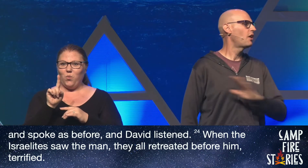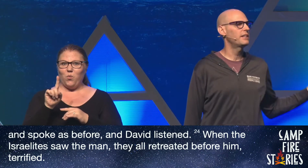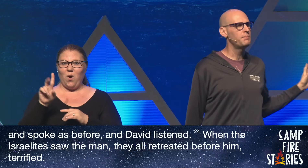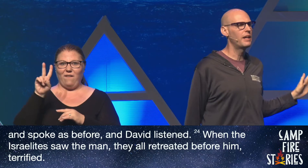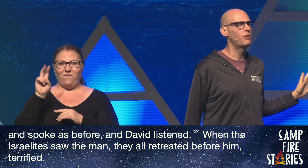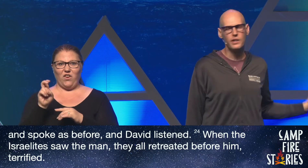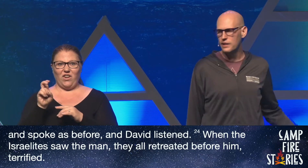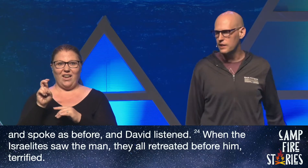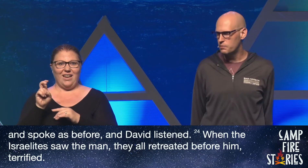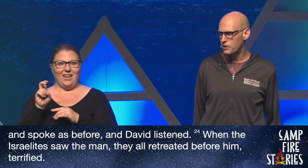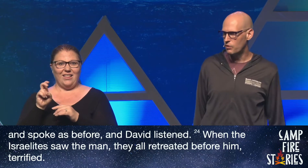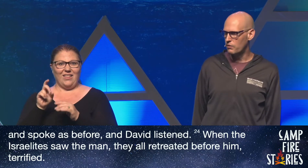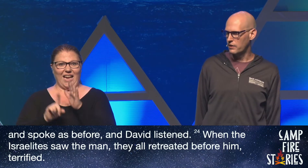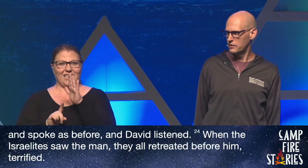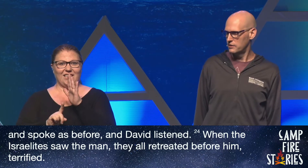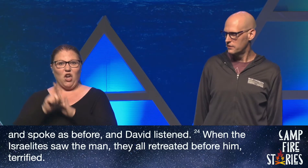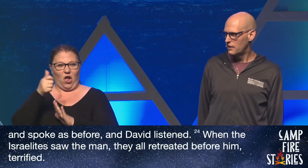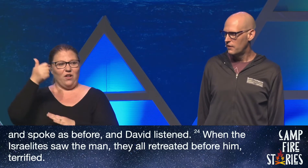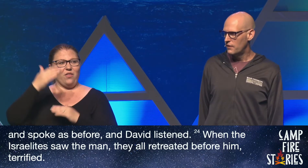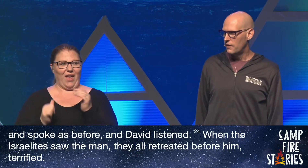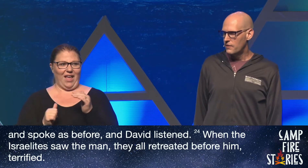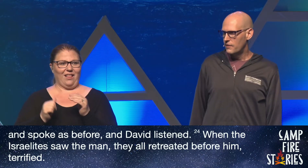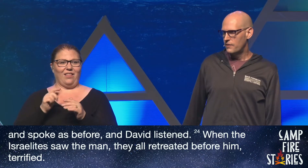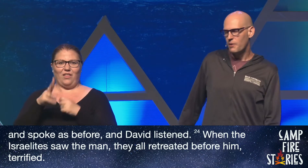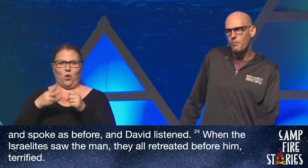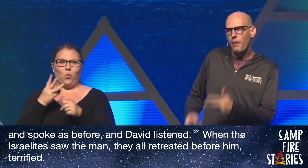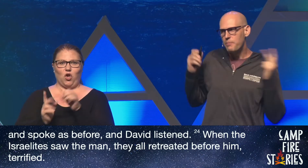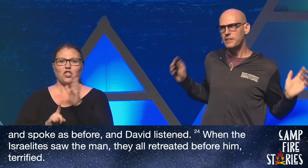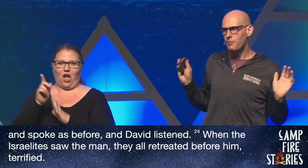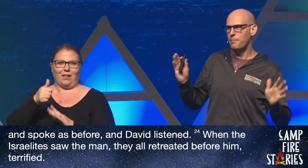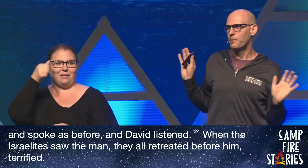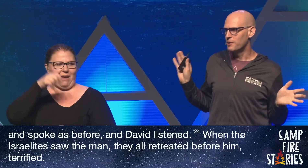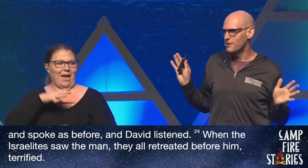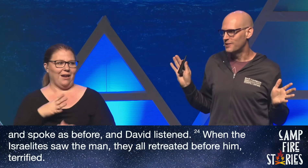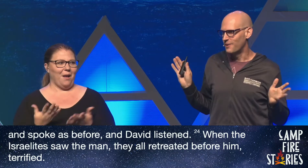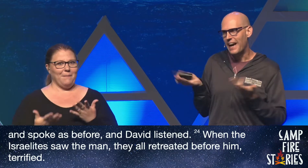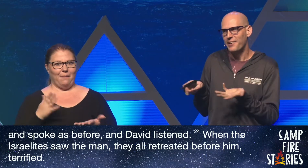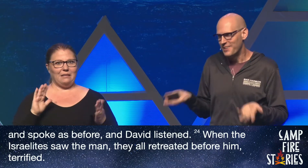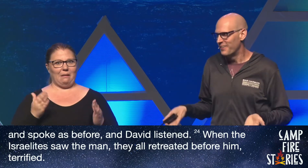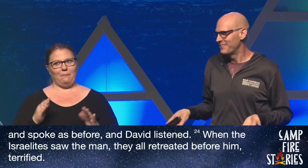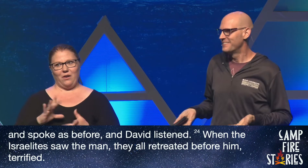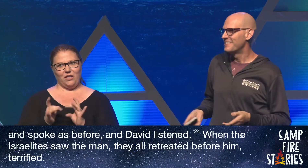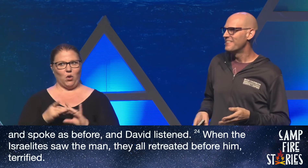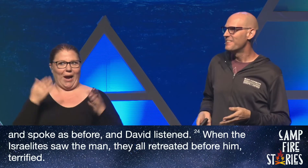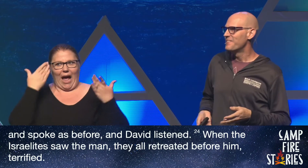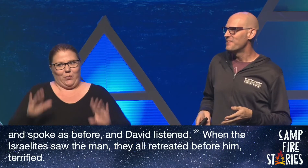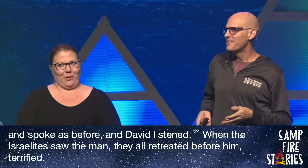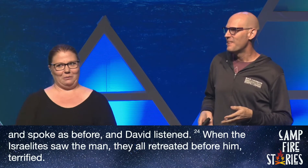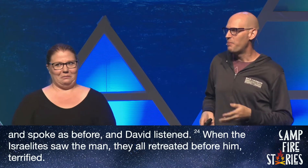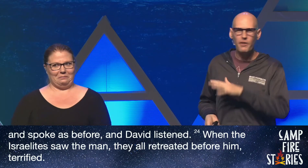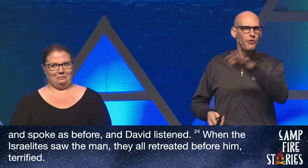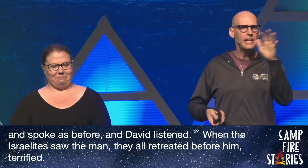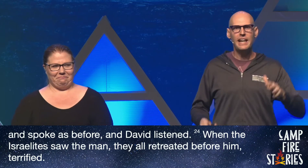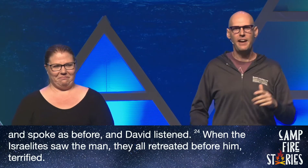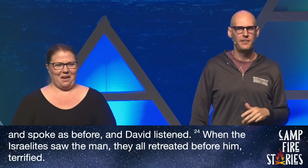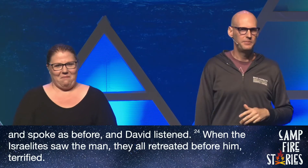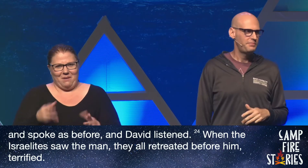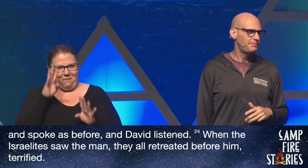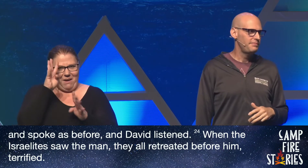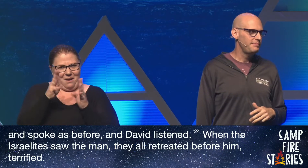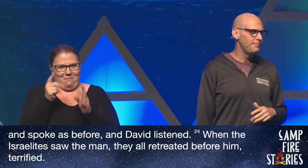world's tallest man, according to the Guinness Book of World Records. There might be some hyperbole in the story. I don't know. But they're freaking